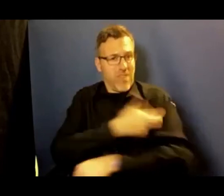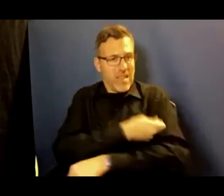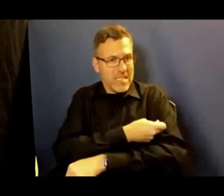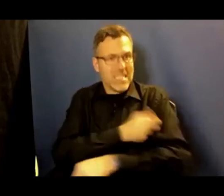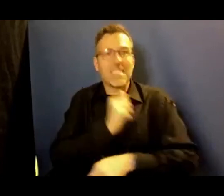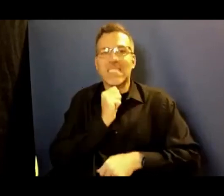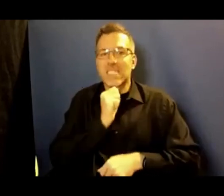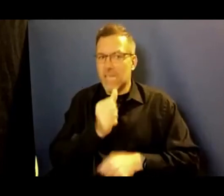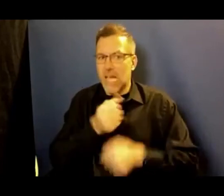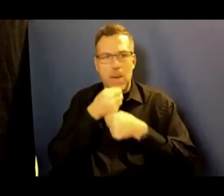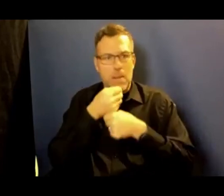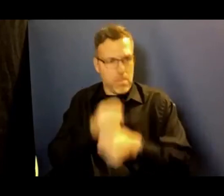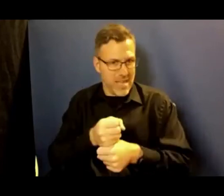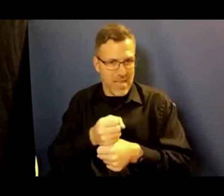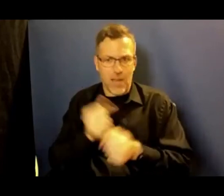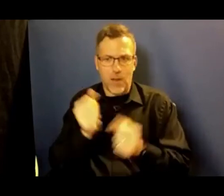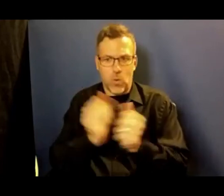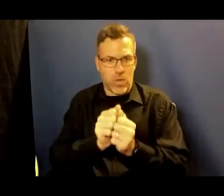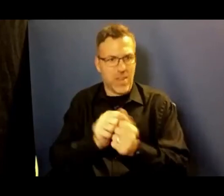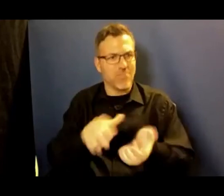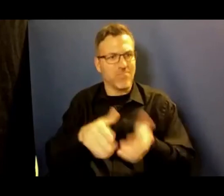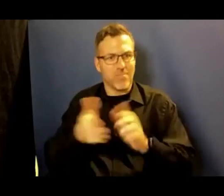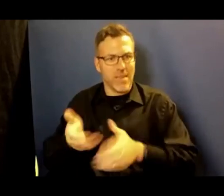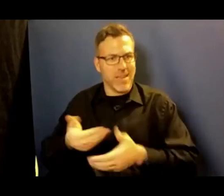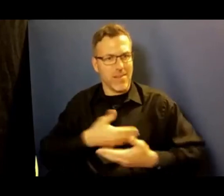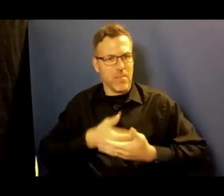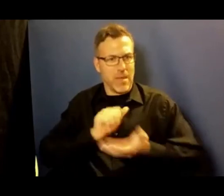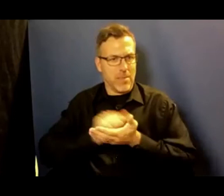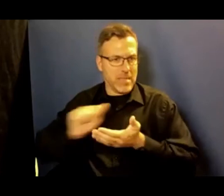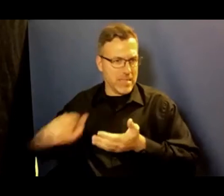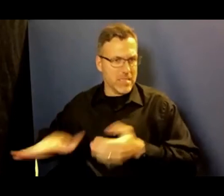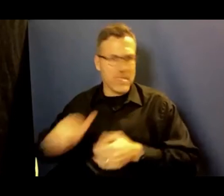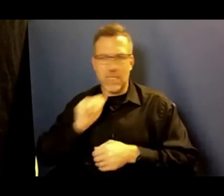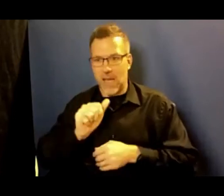original design and research work did occur.